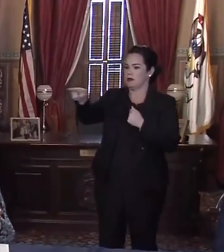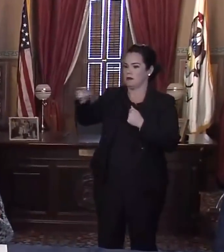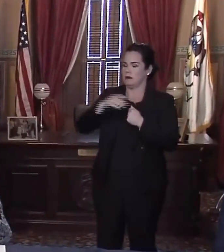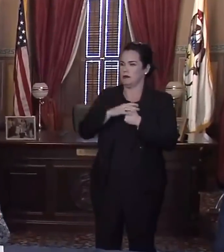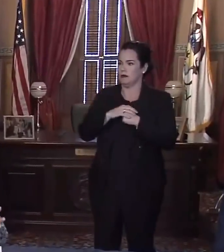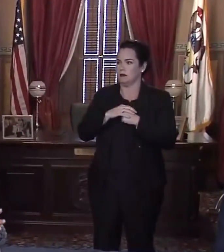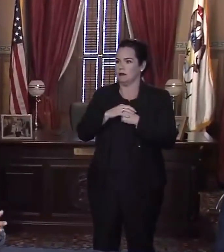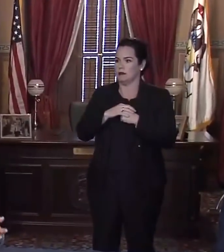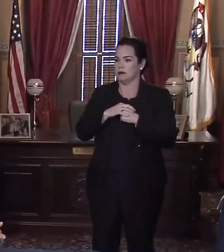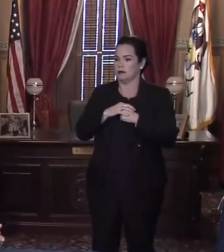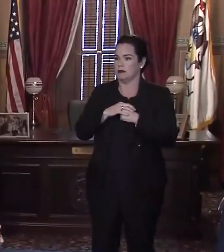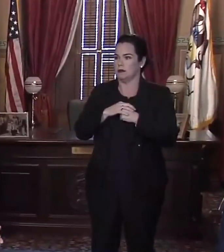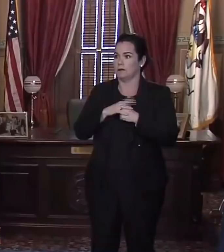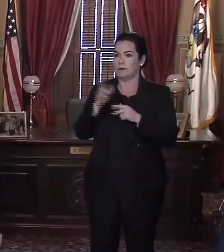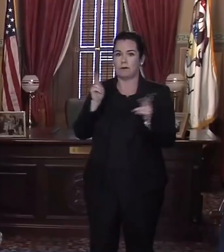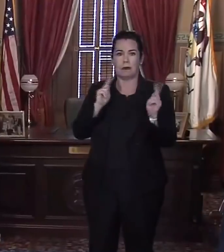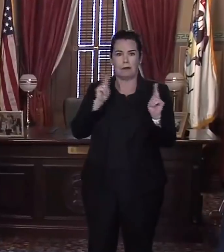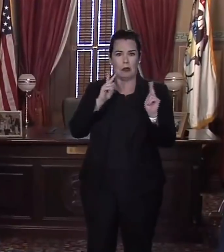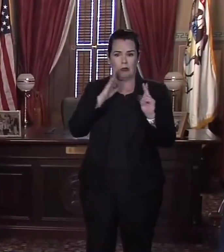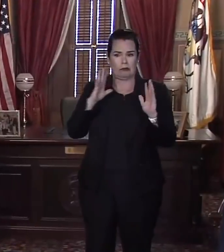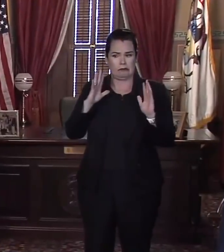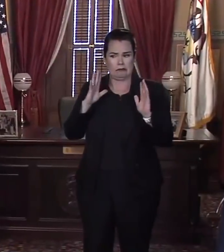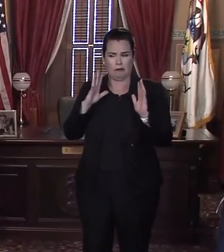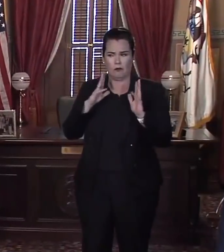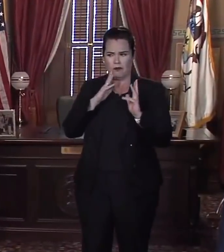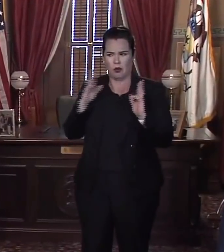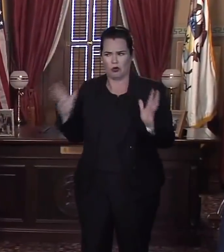are encouraged to stay in their cars, apparently.